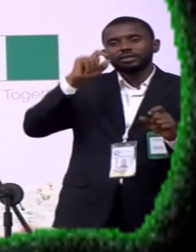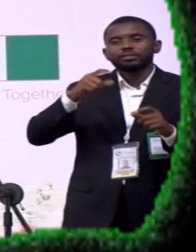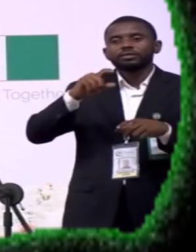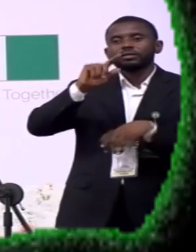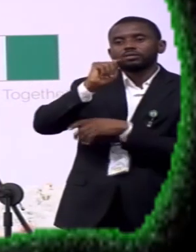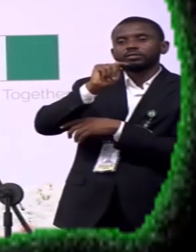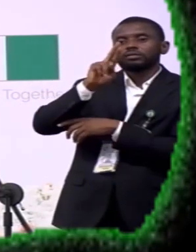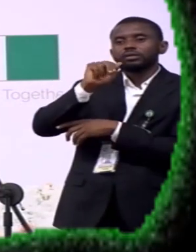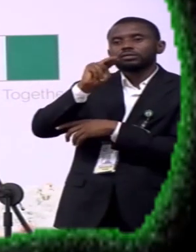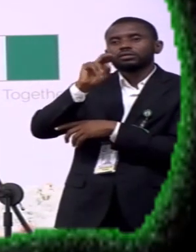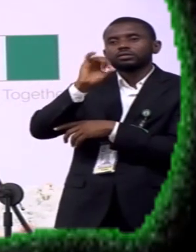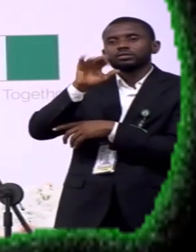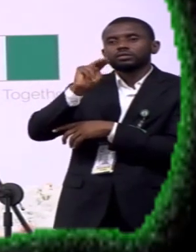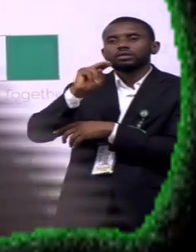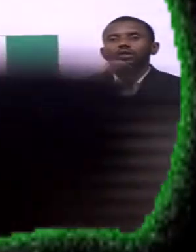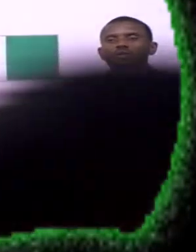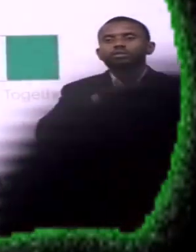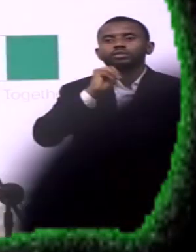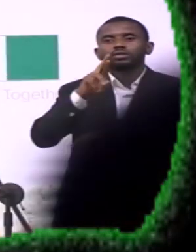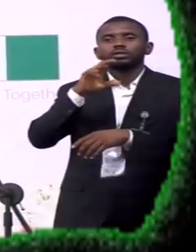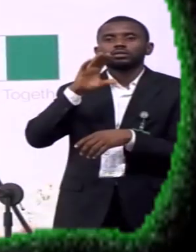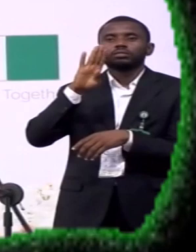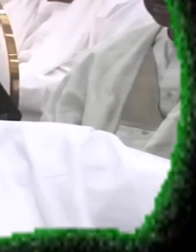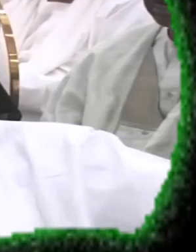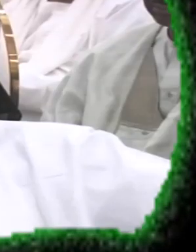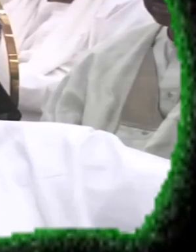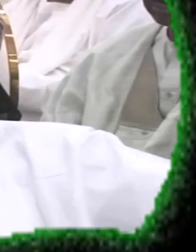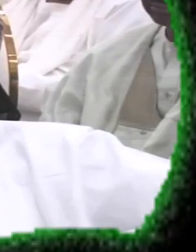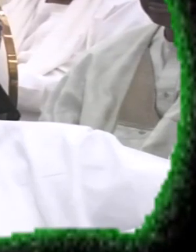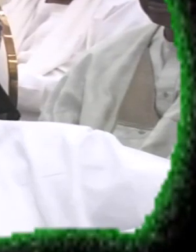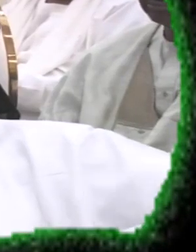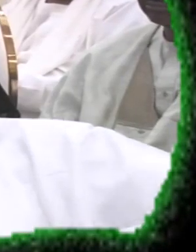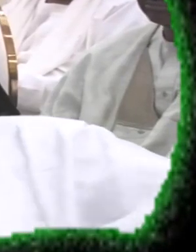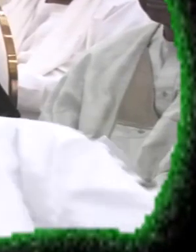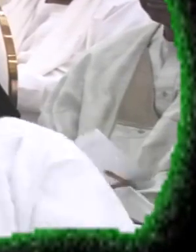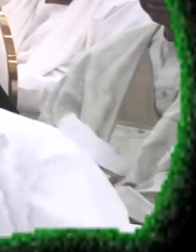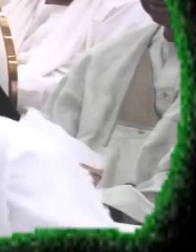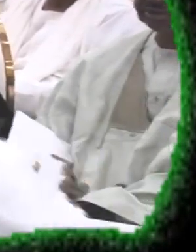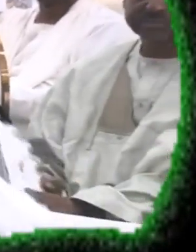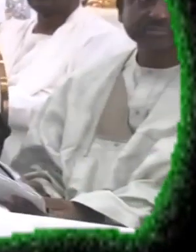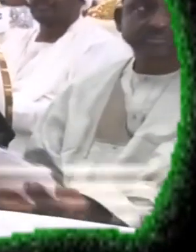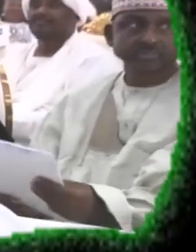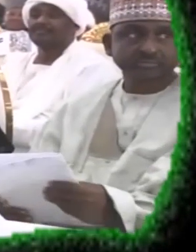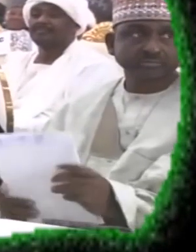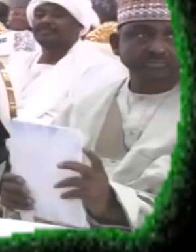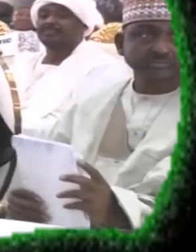Council, Mr. Boss Mustafa, CFR, will now give his goodwill message.